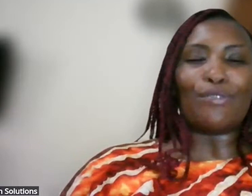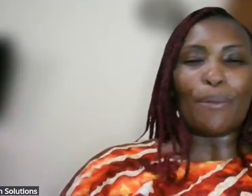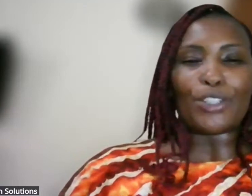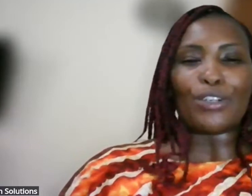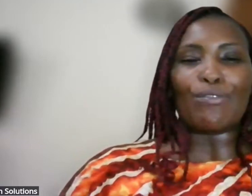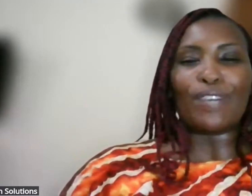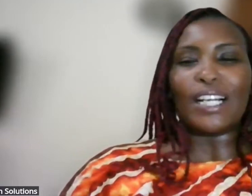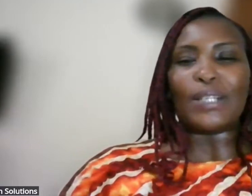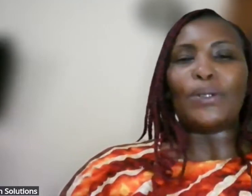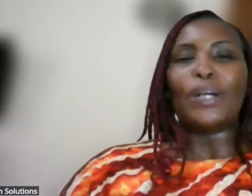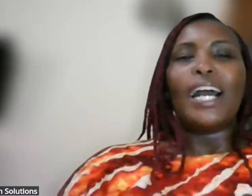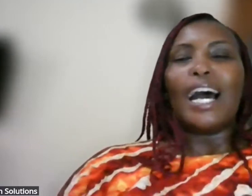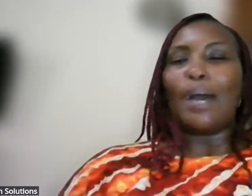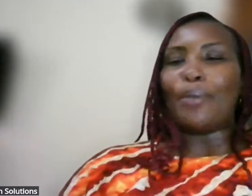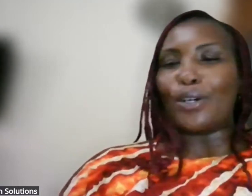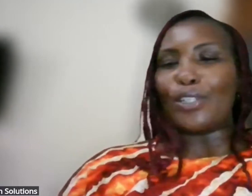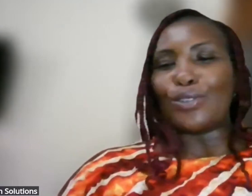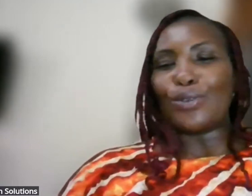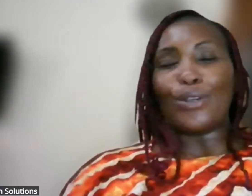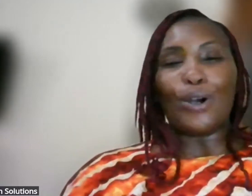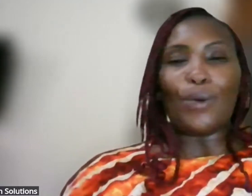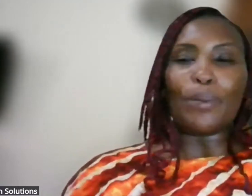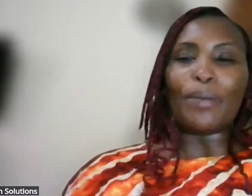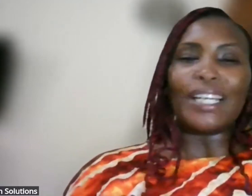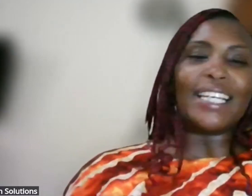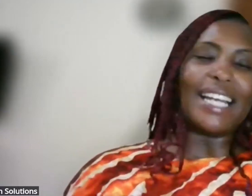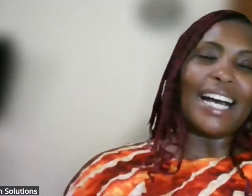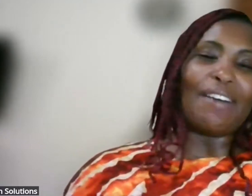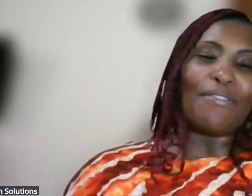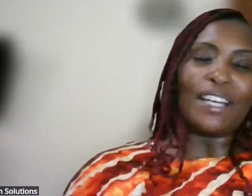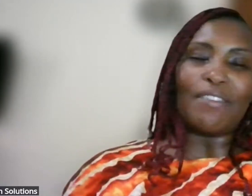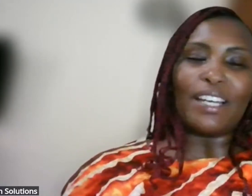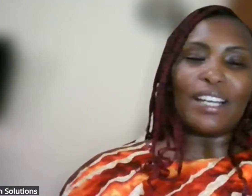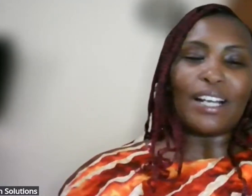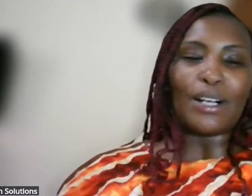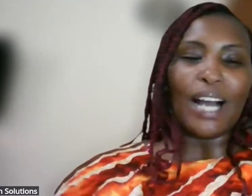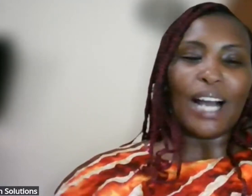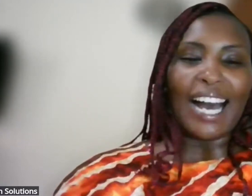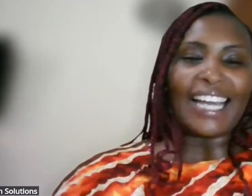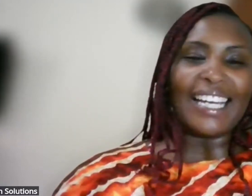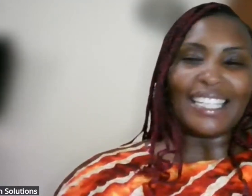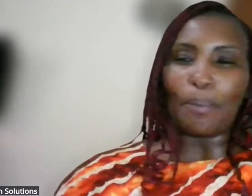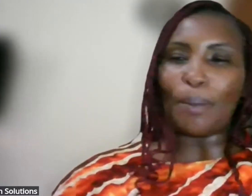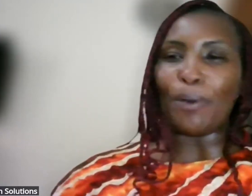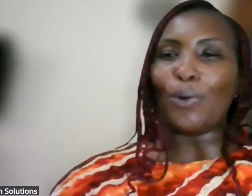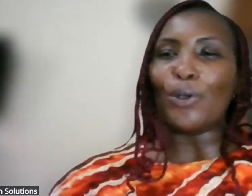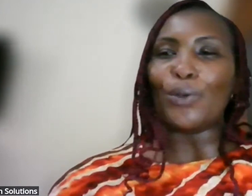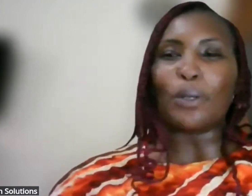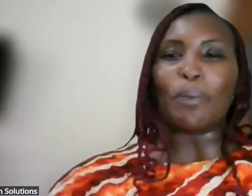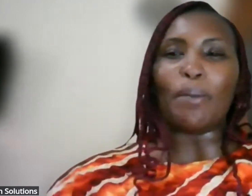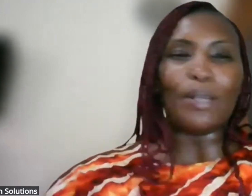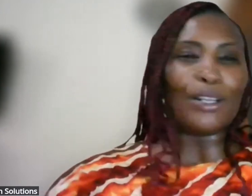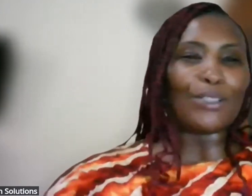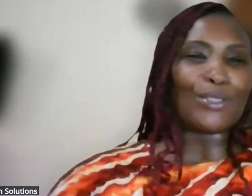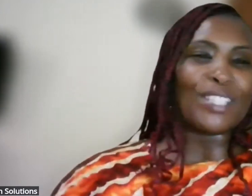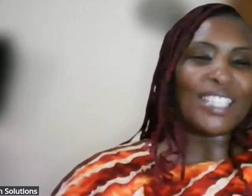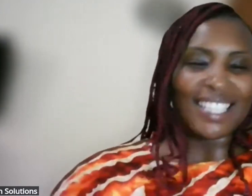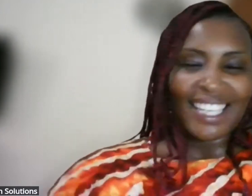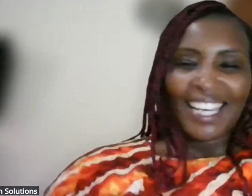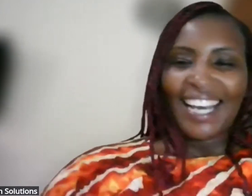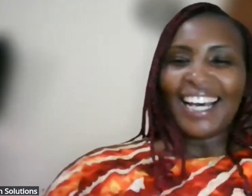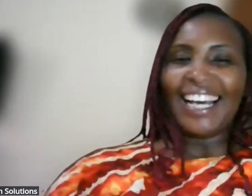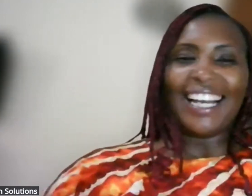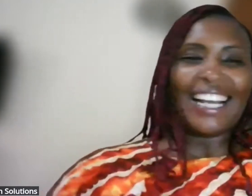of information value because we bring in a very high end people who you would pay millions to